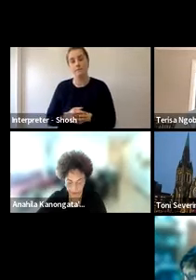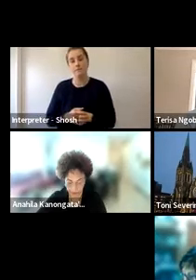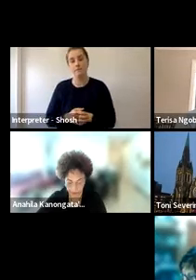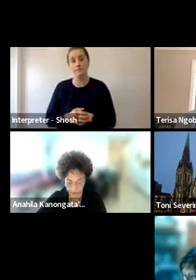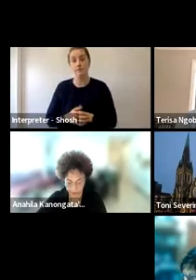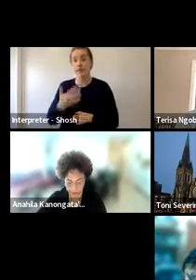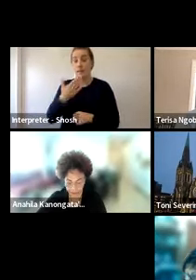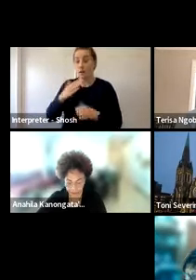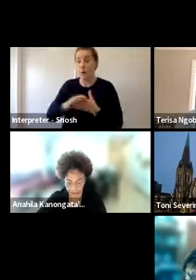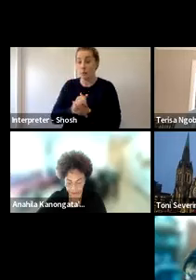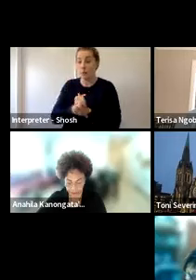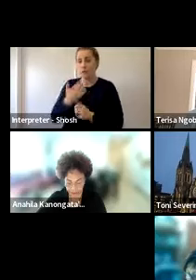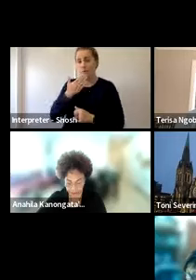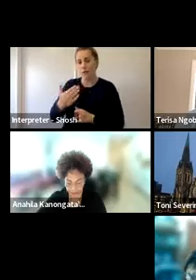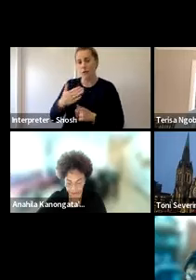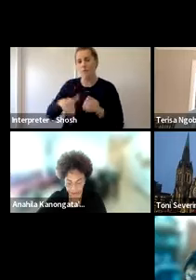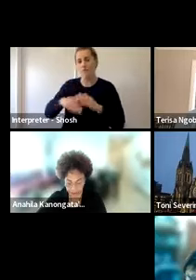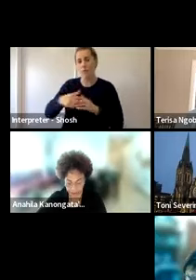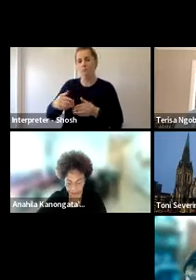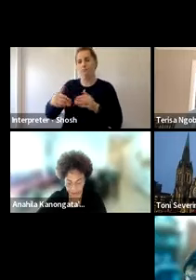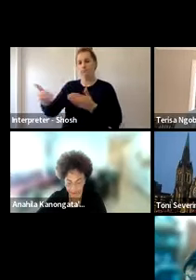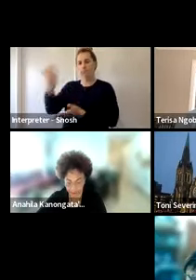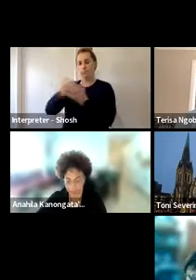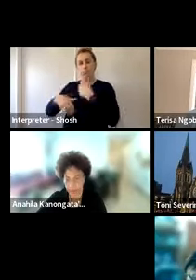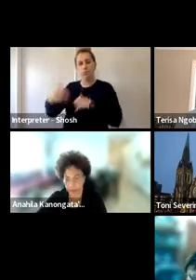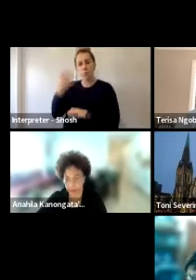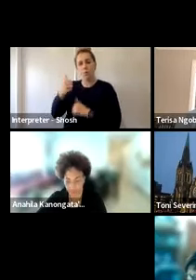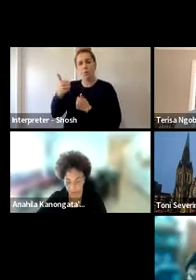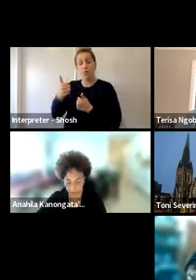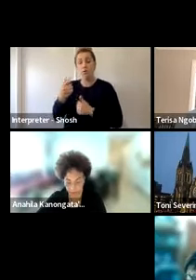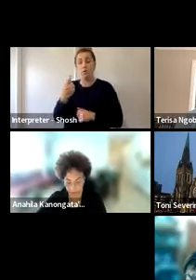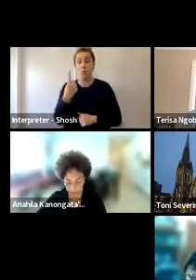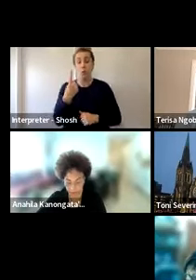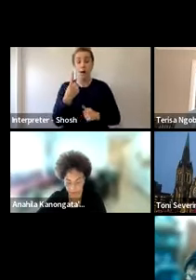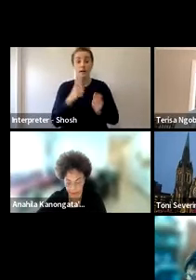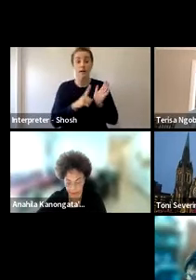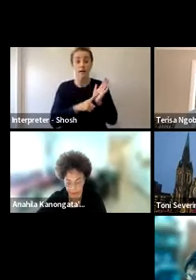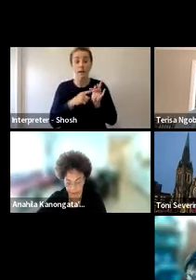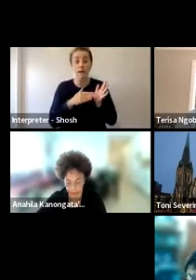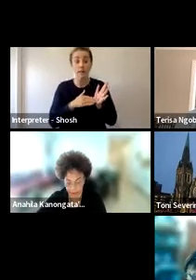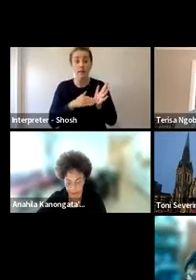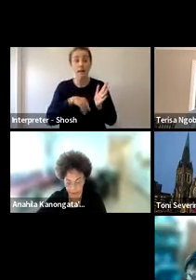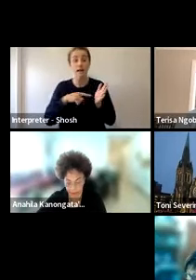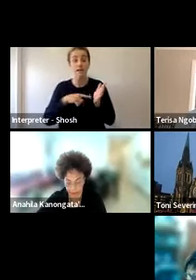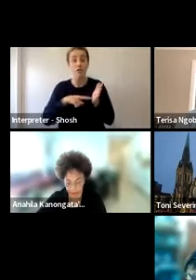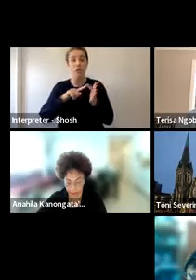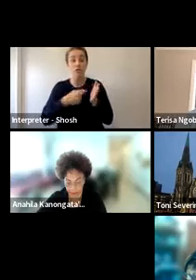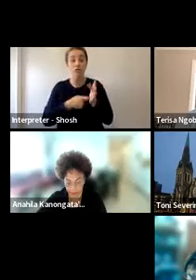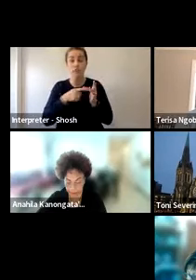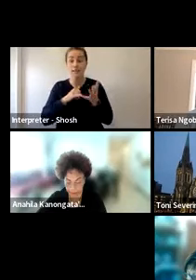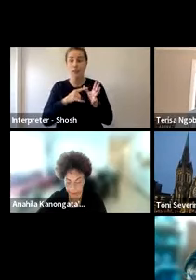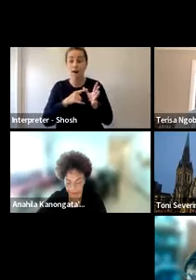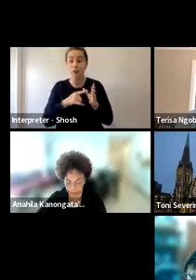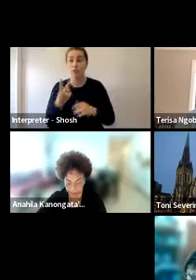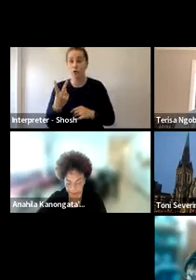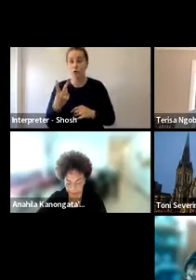Thank you. Appreciate that very fulsome response. We have time for Liz and Teresa to ask questions.